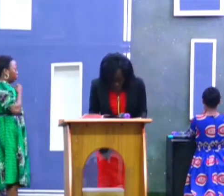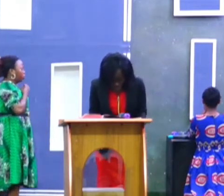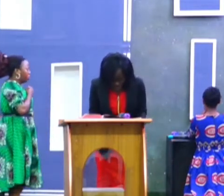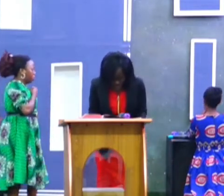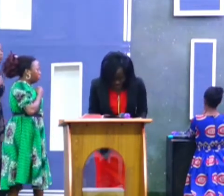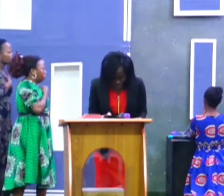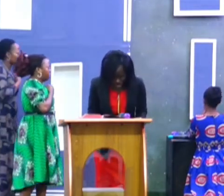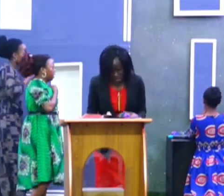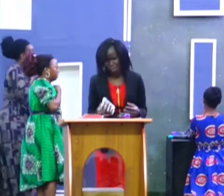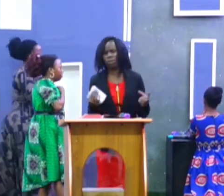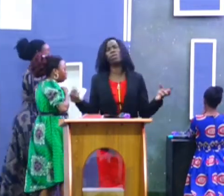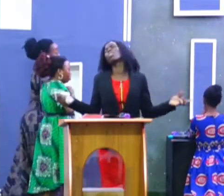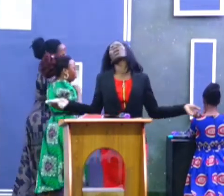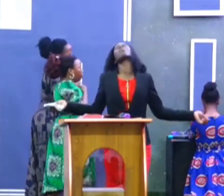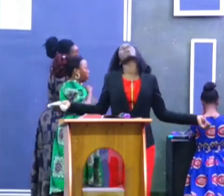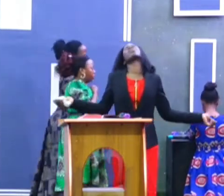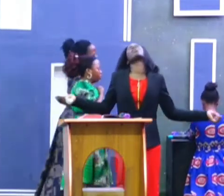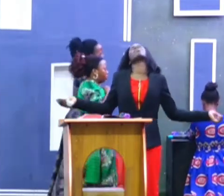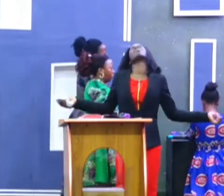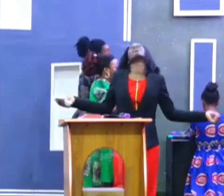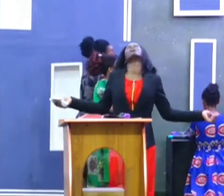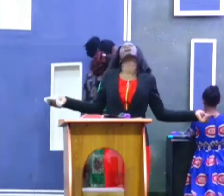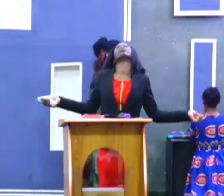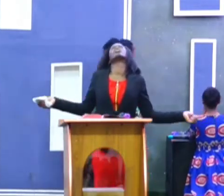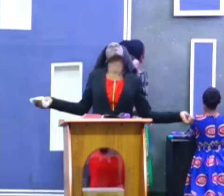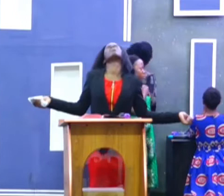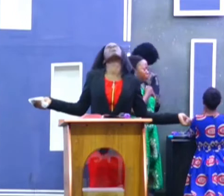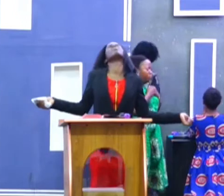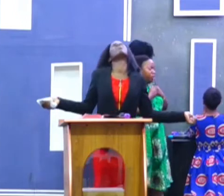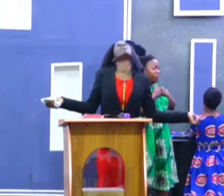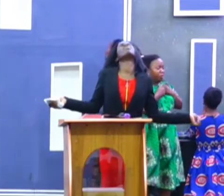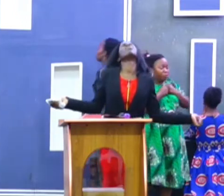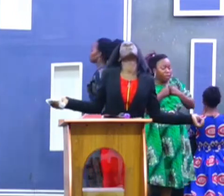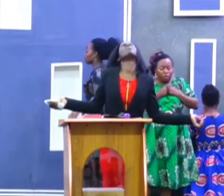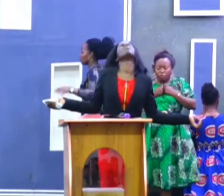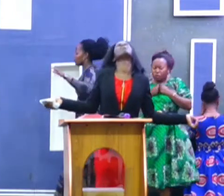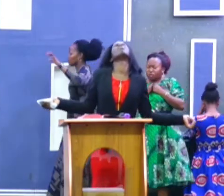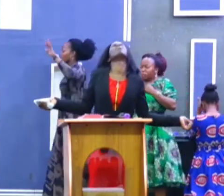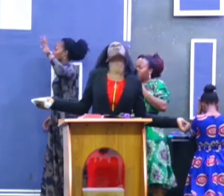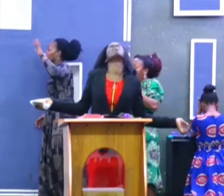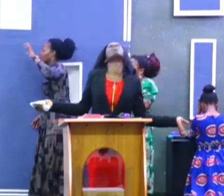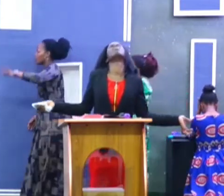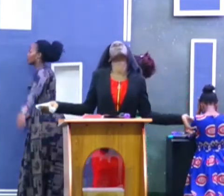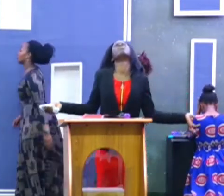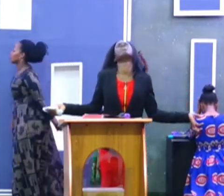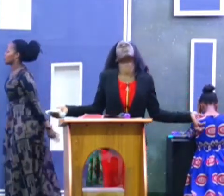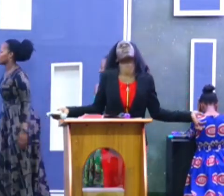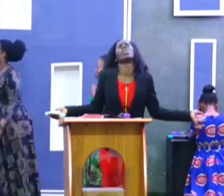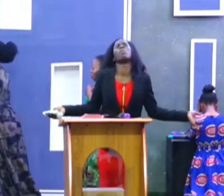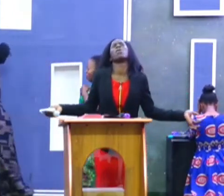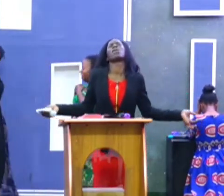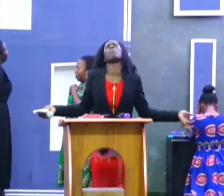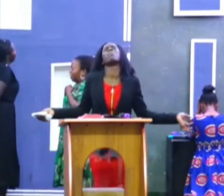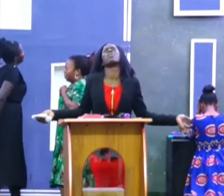taata tunaddibwamu, olwo bwe tunaasabanga tunaabotola, nga twambadde omubereberye w'eggulu, nga